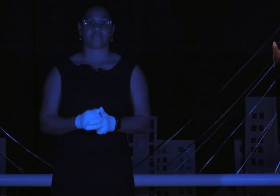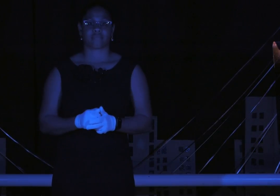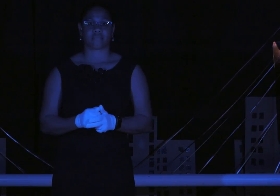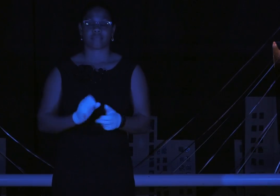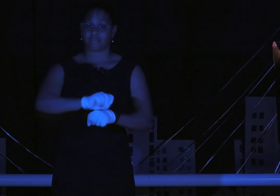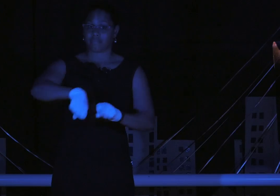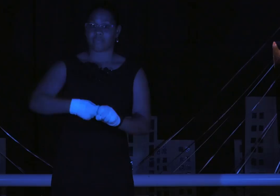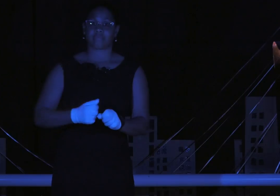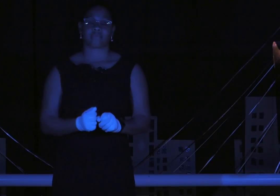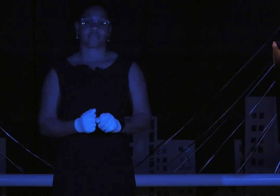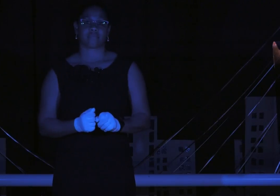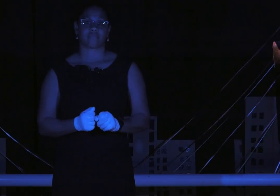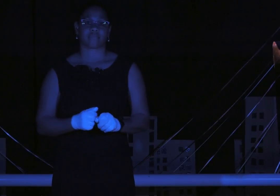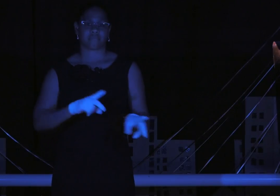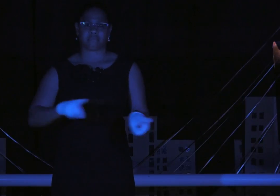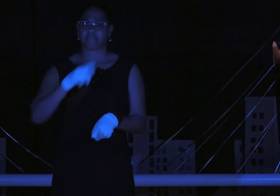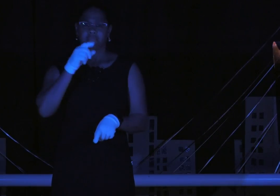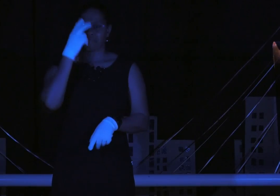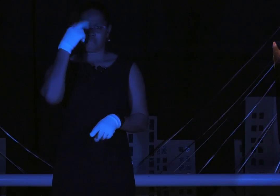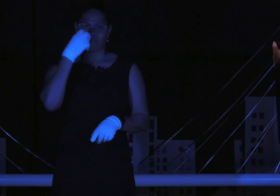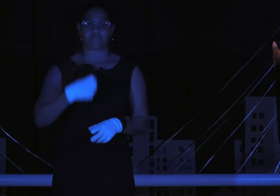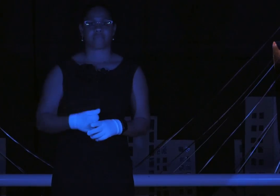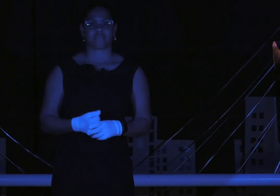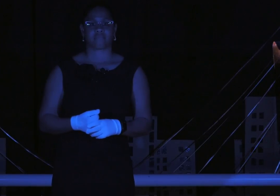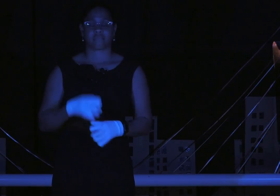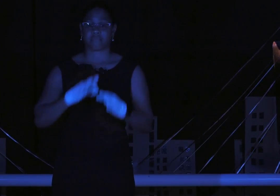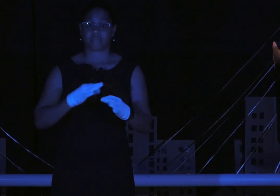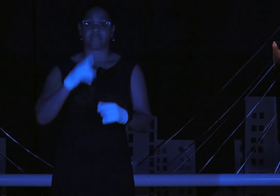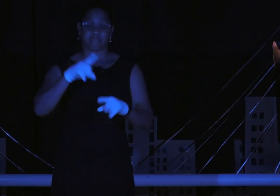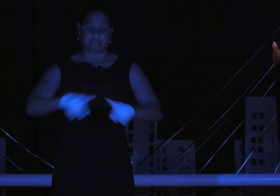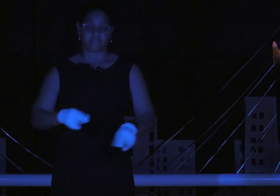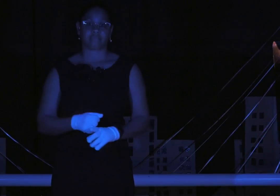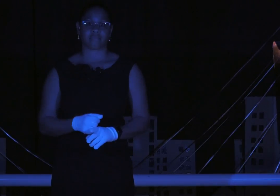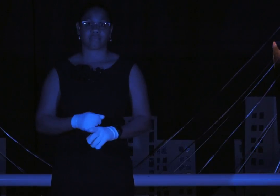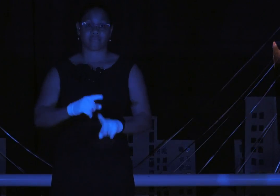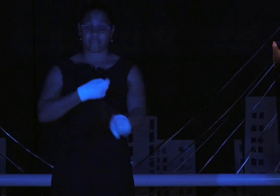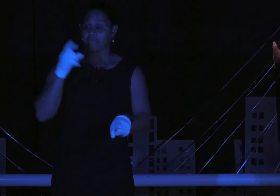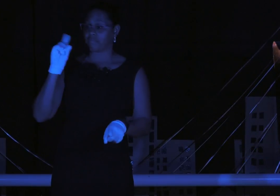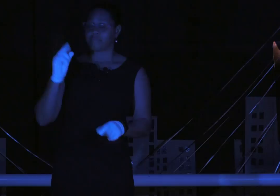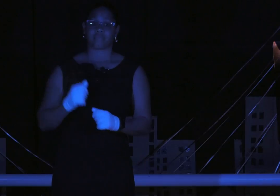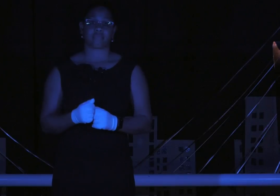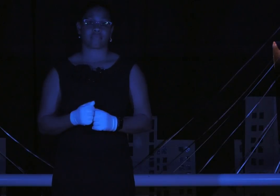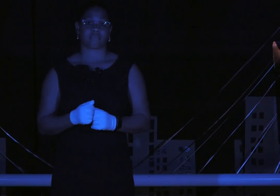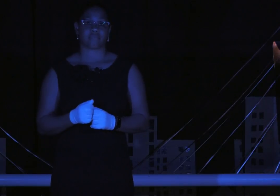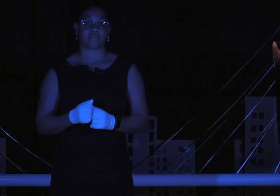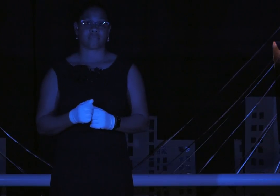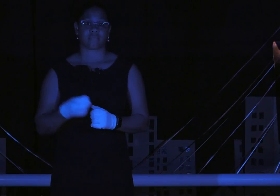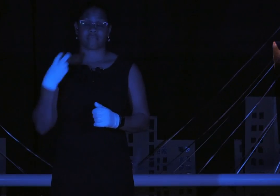So, do not worry if you differ from another. We are not